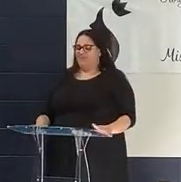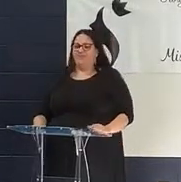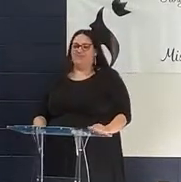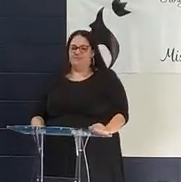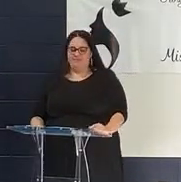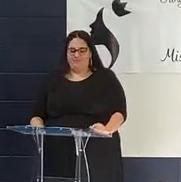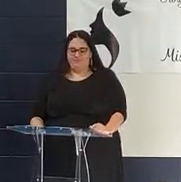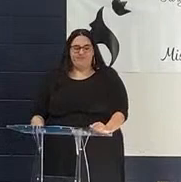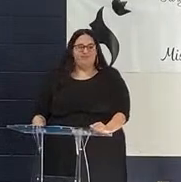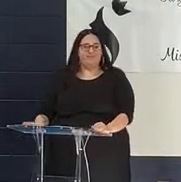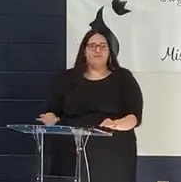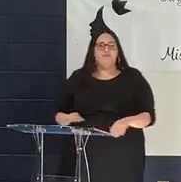intermission right now.